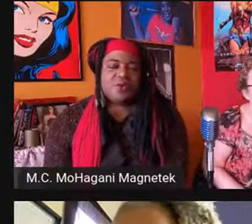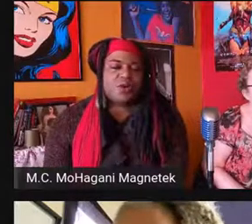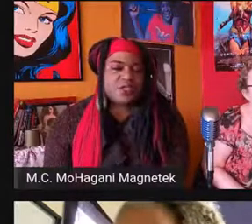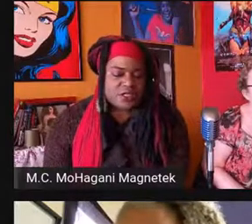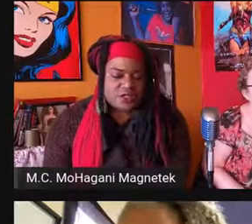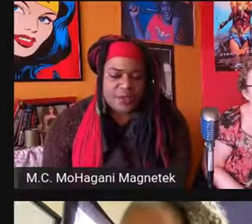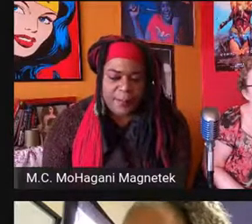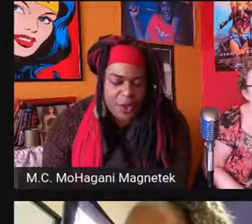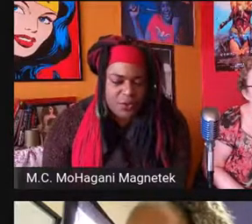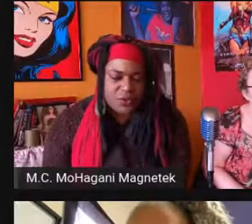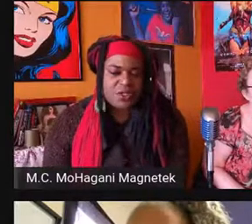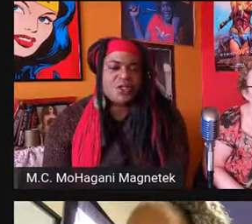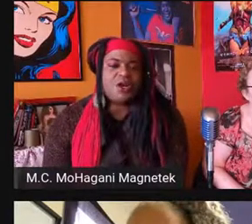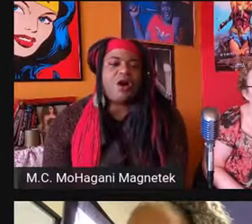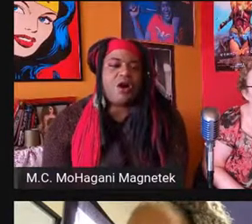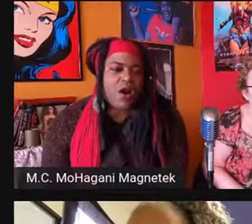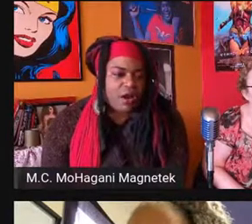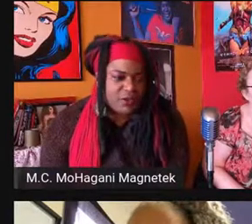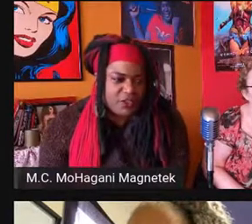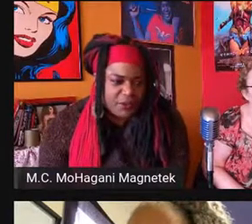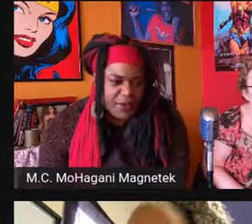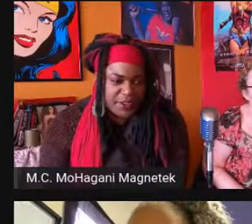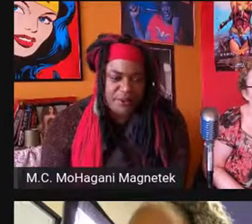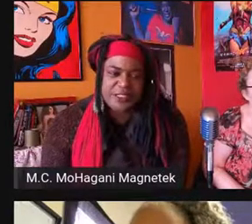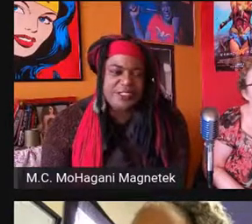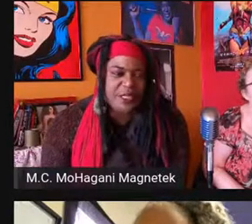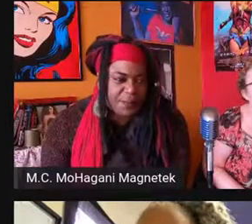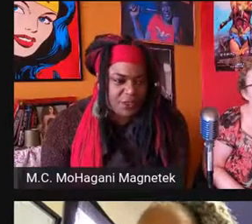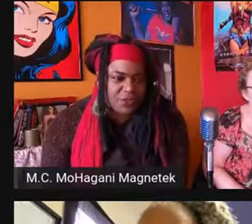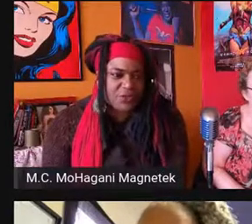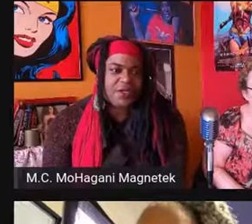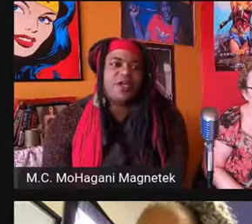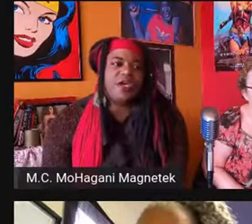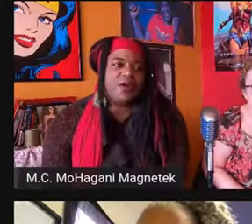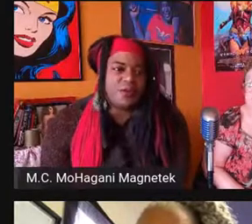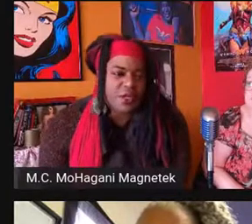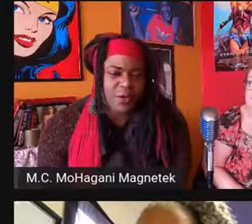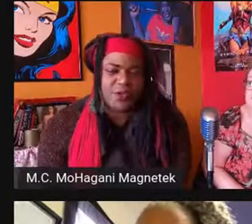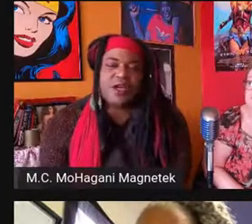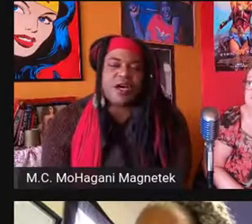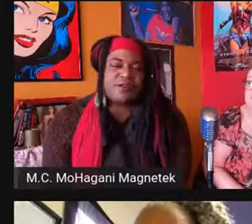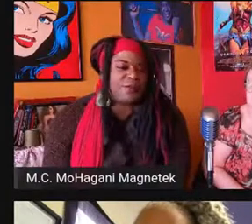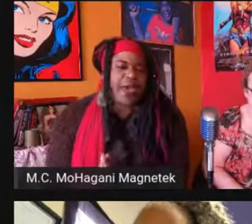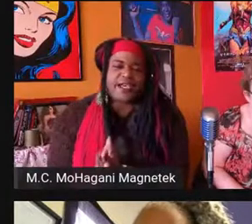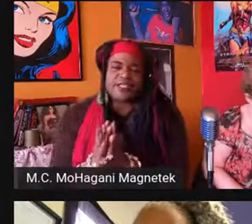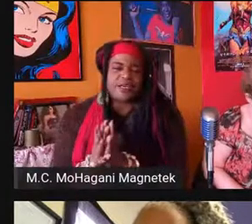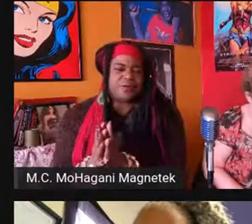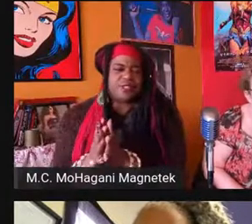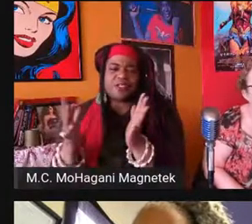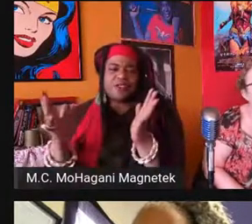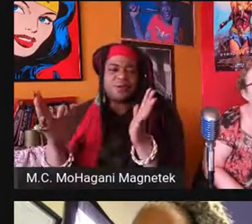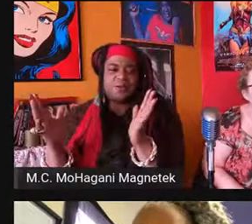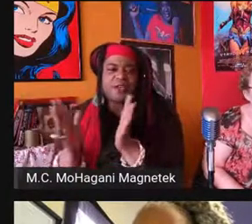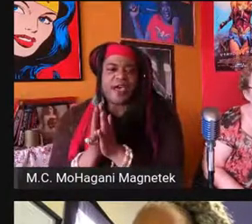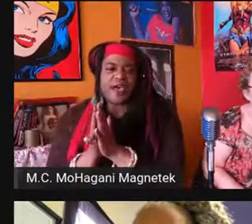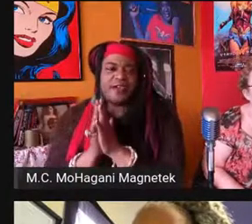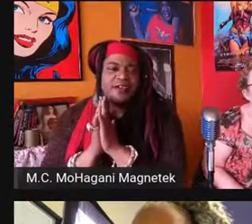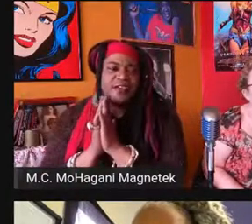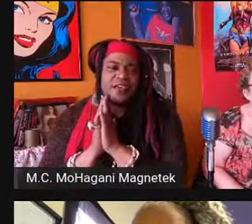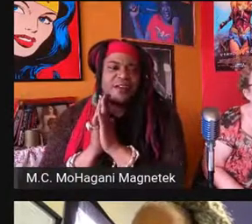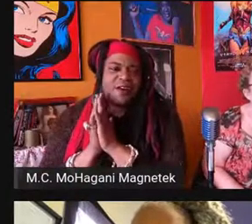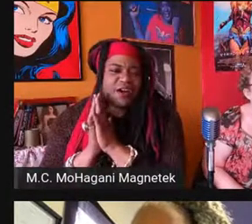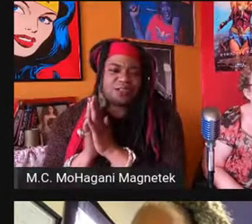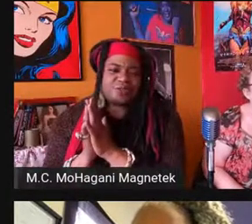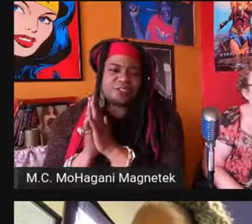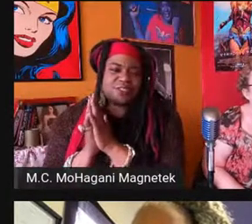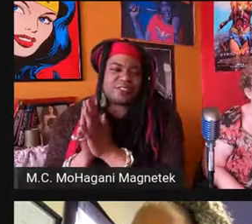us, the world needs us the most, the heart of this pandemic, deep into it. And here we come with love, compassion, empathy, humor, like